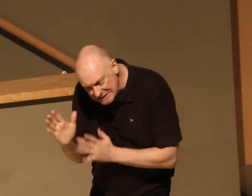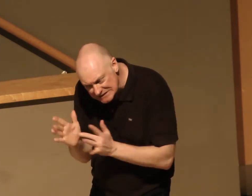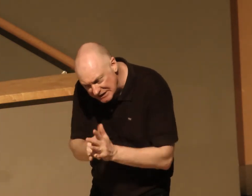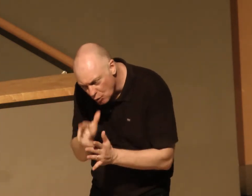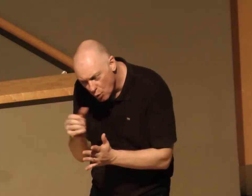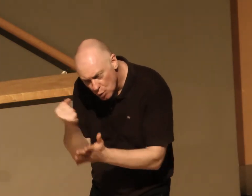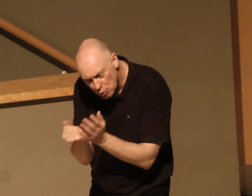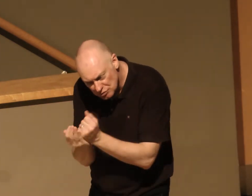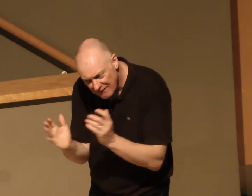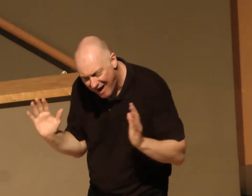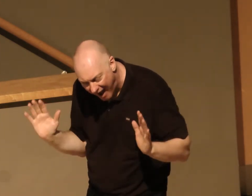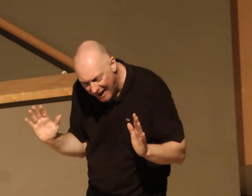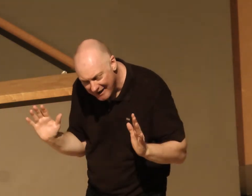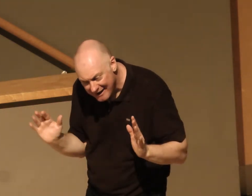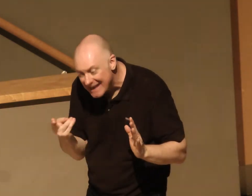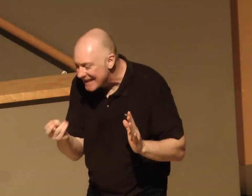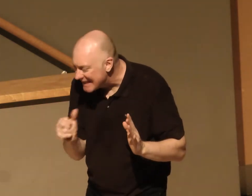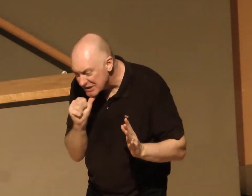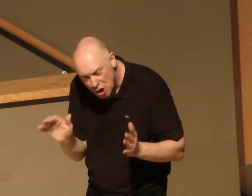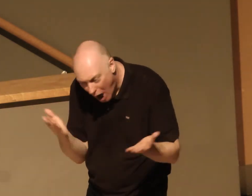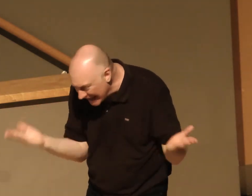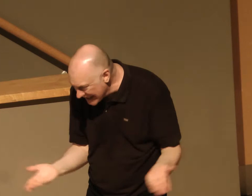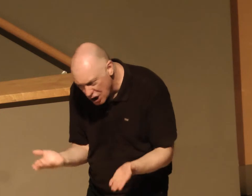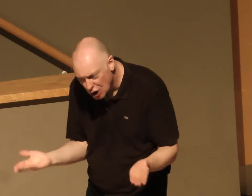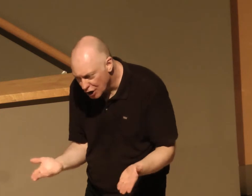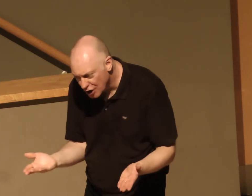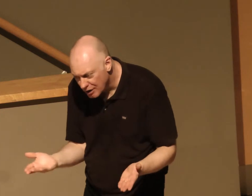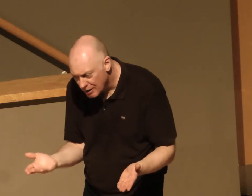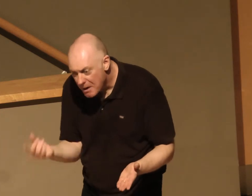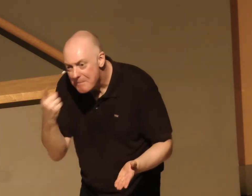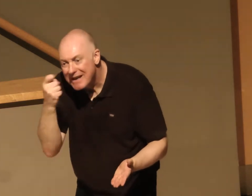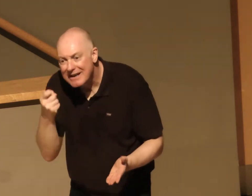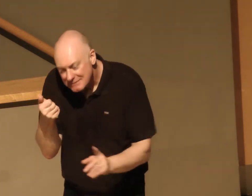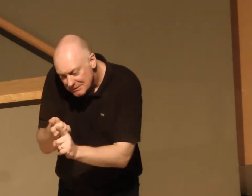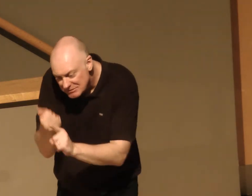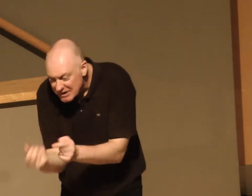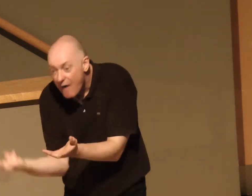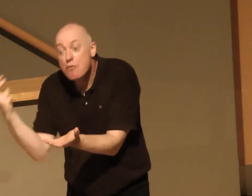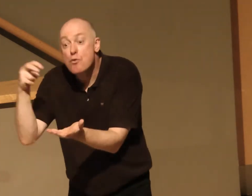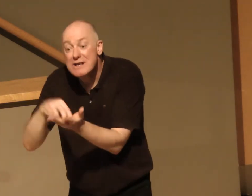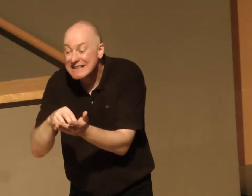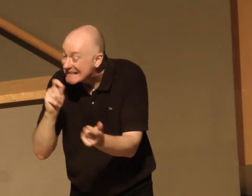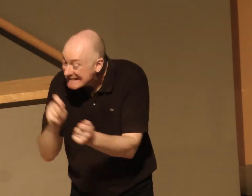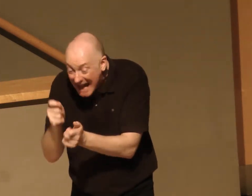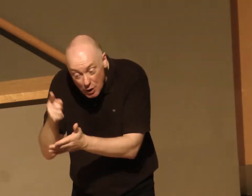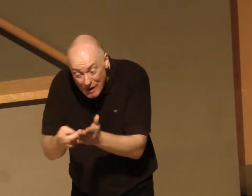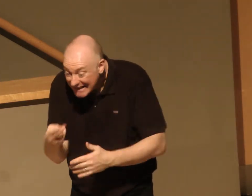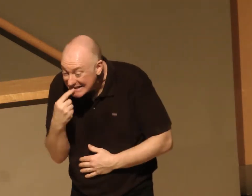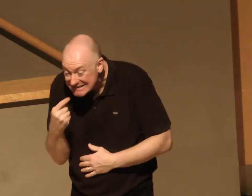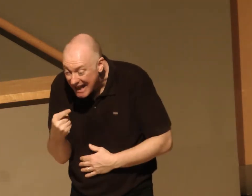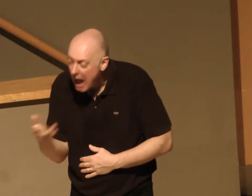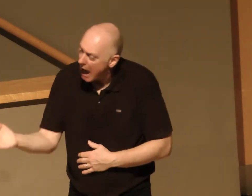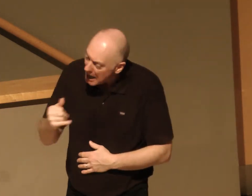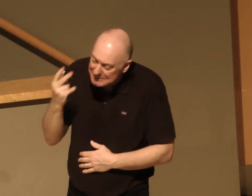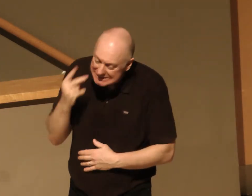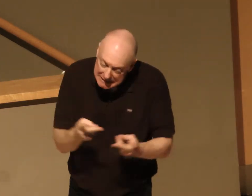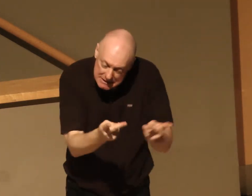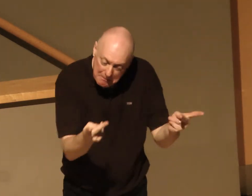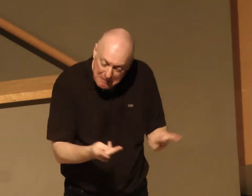crucified. He is not here for he has risen as he said. Come see the place where